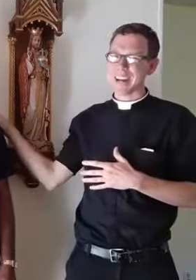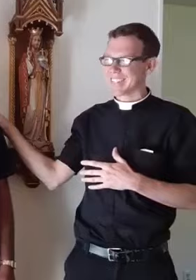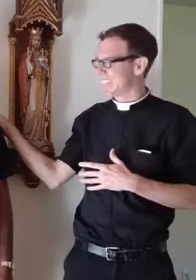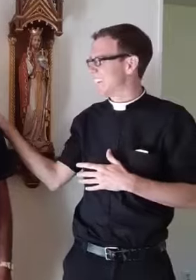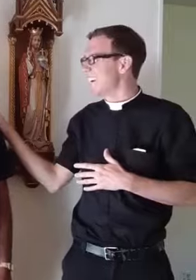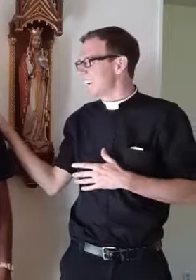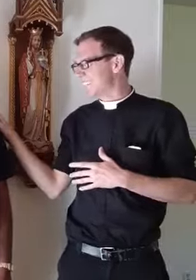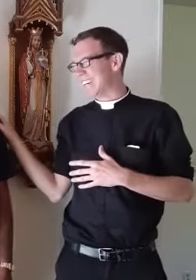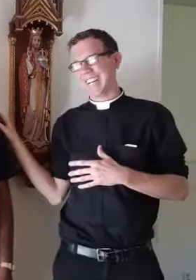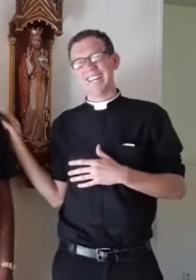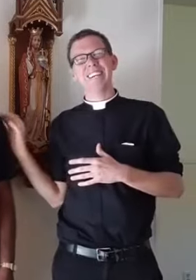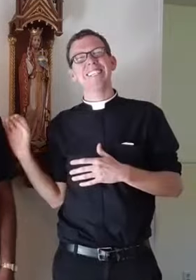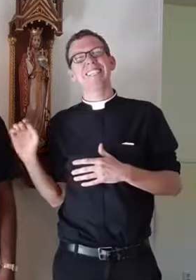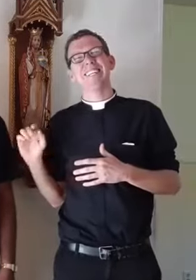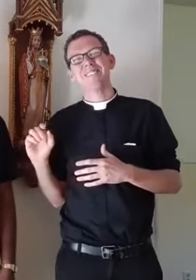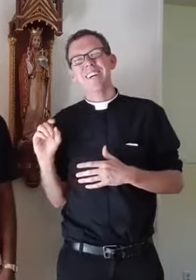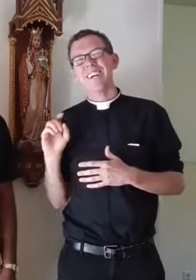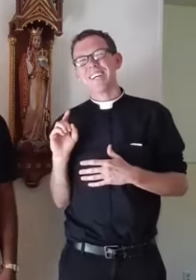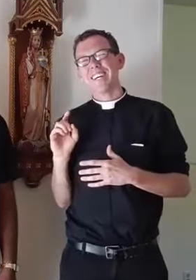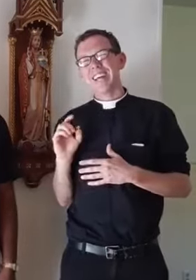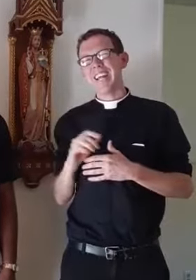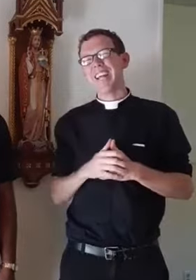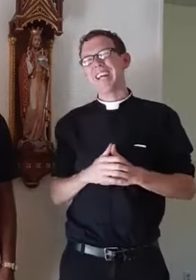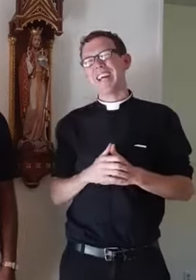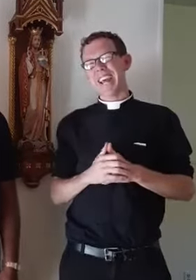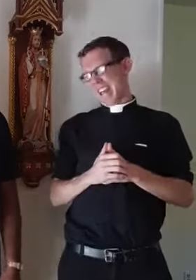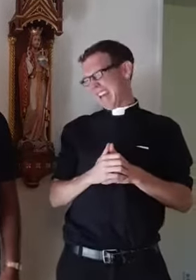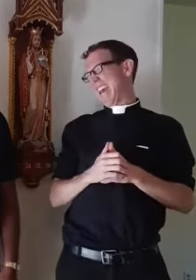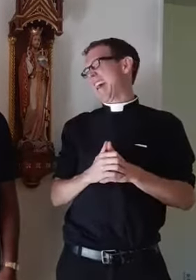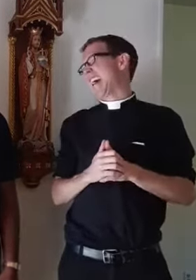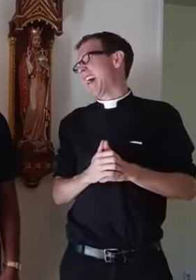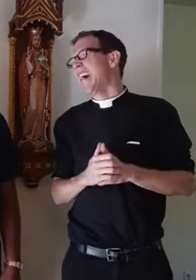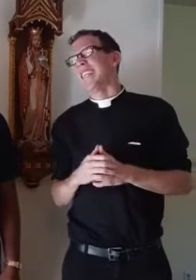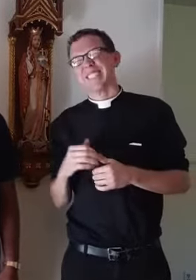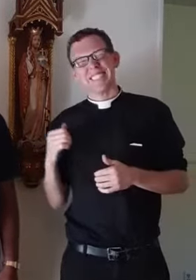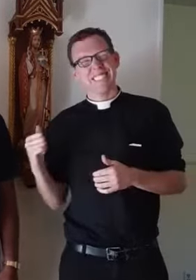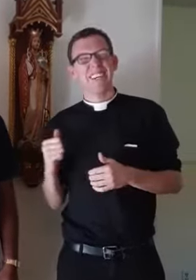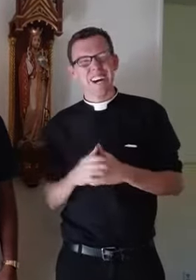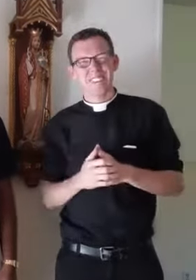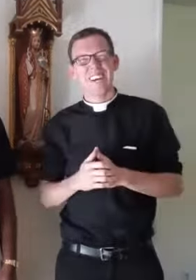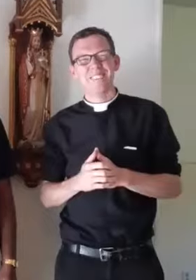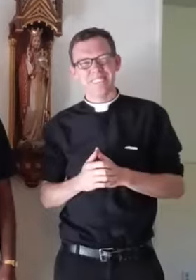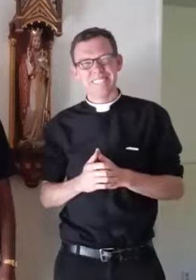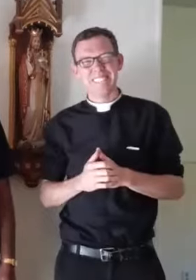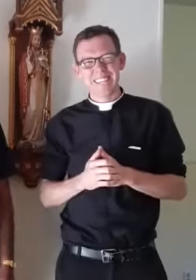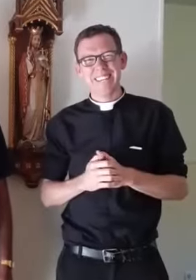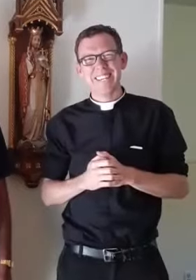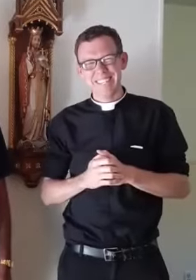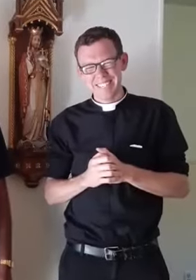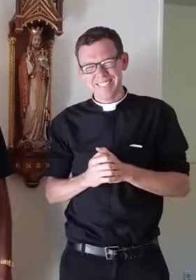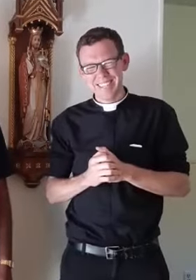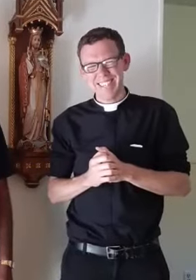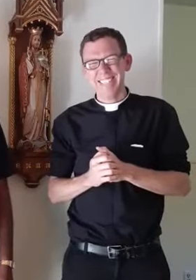is here. Hello, Christ the King! So we're so happy to have Father Jegan here with us,